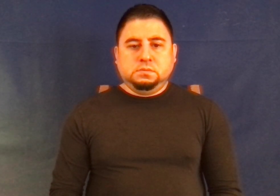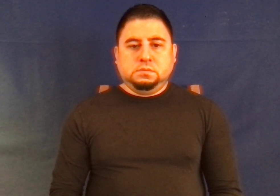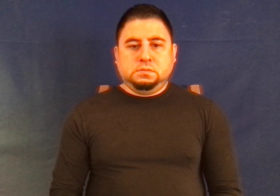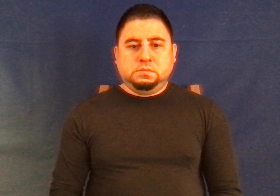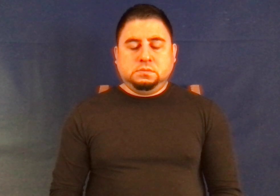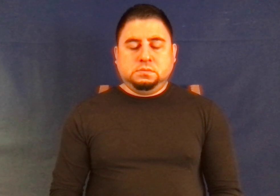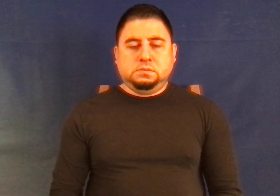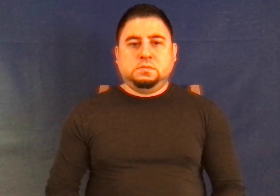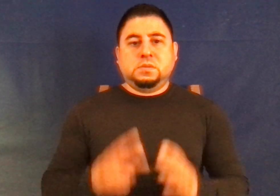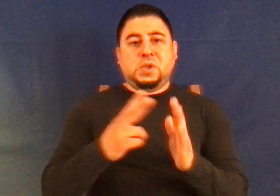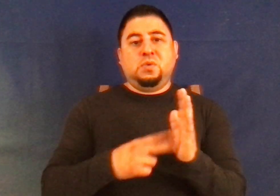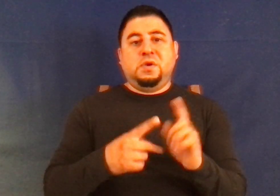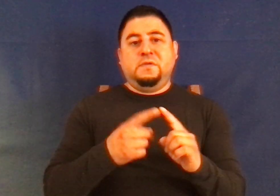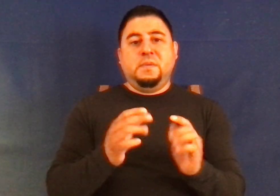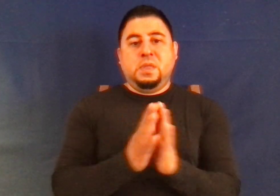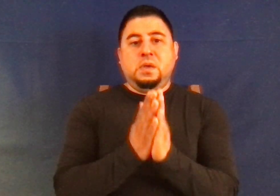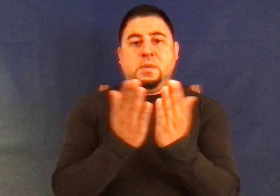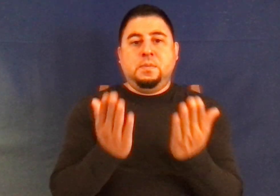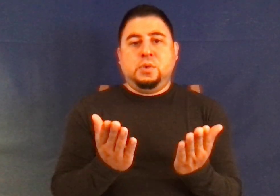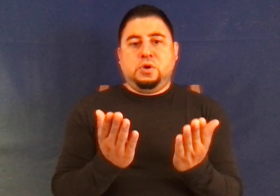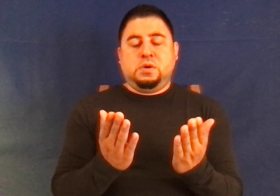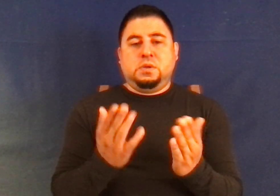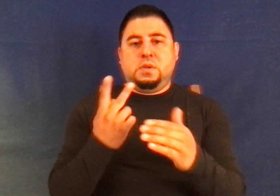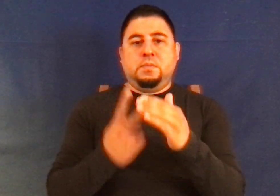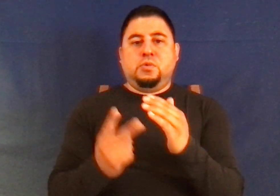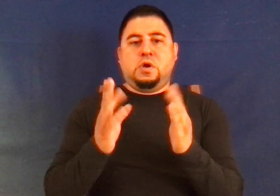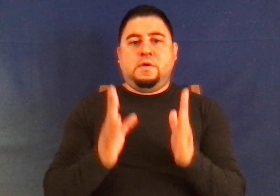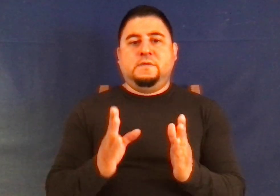A reading from the book of the prophet Zechariah.